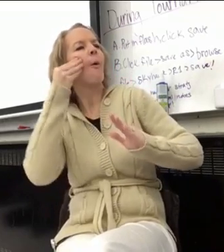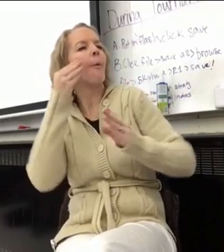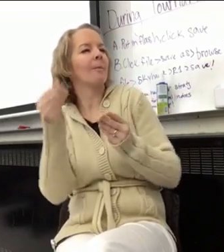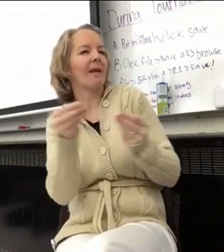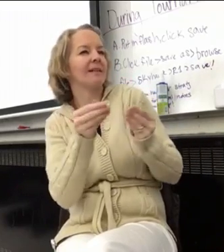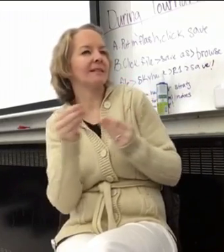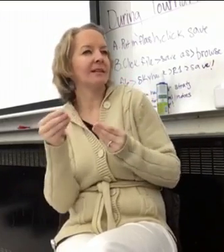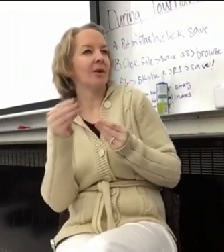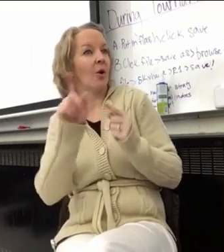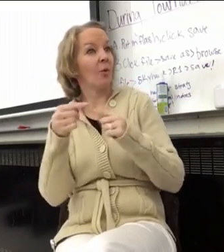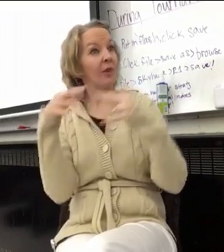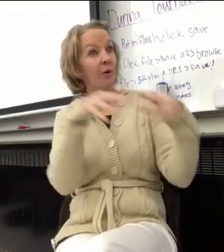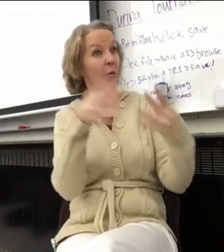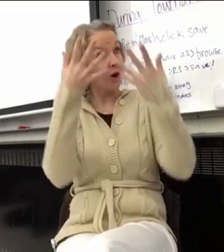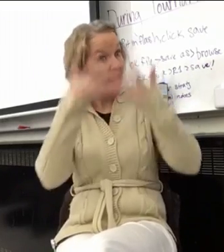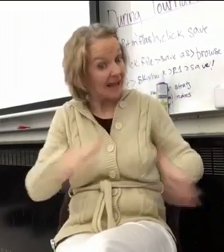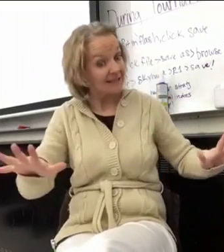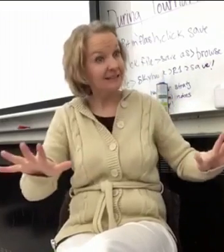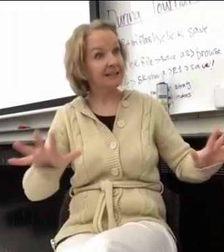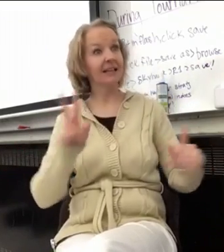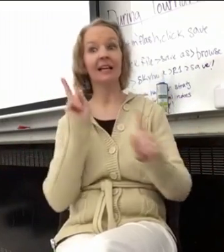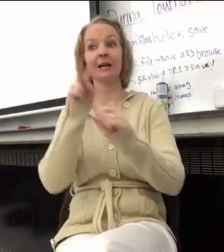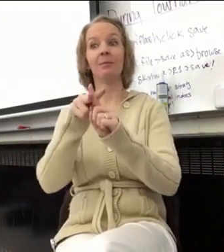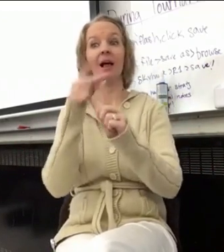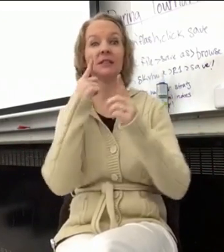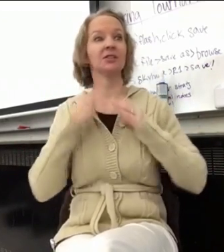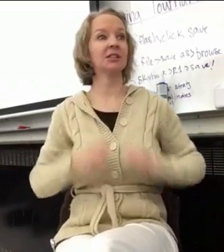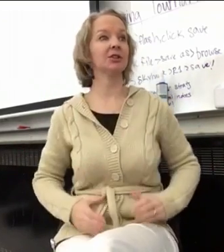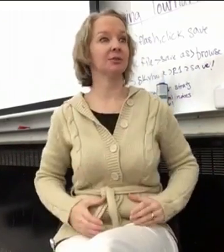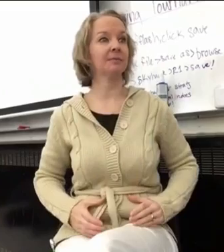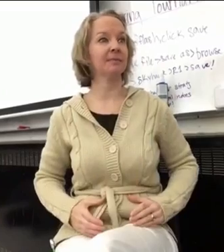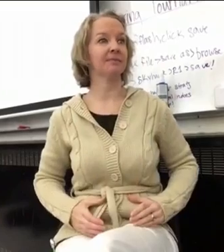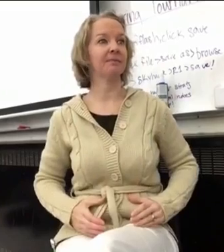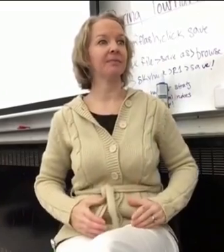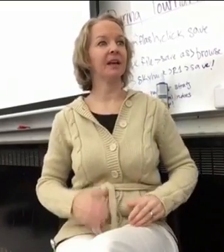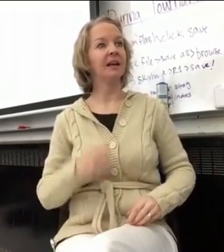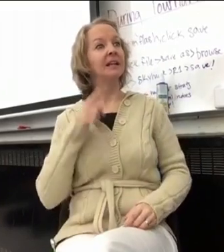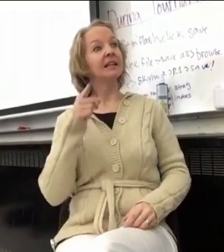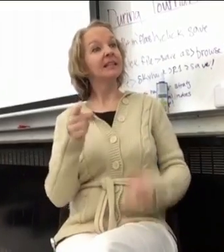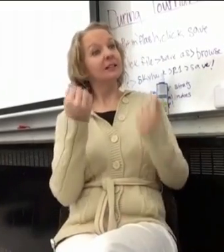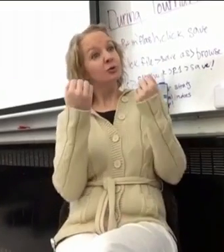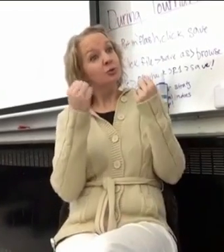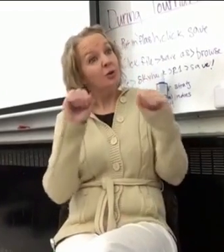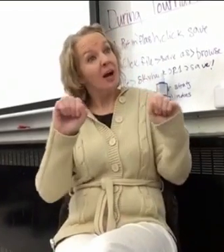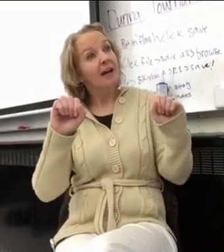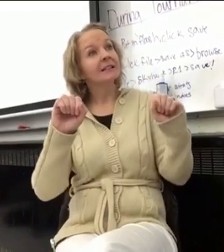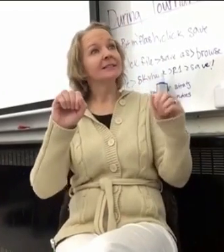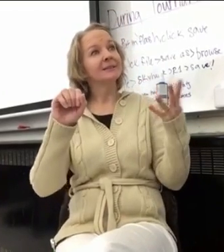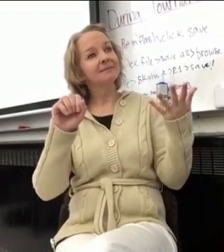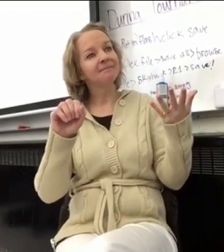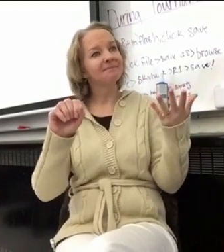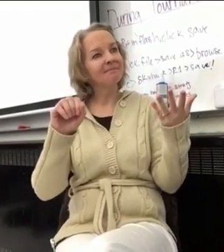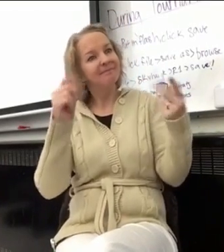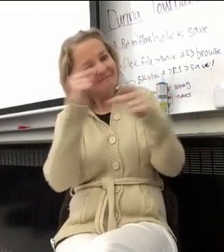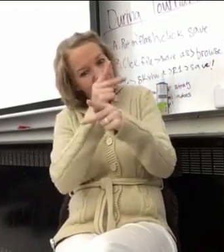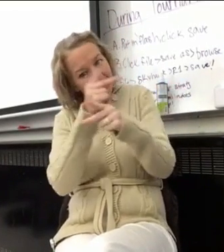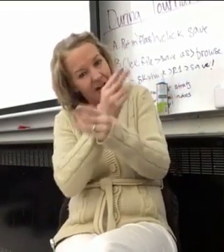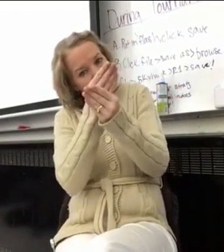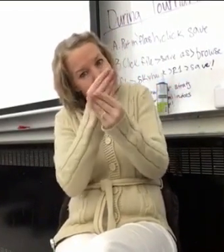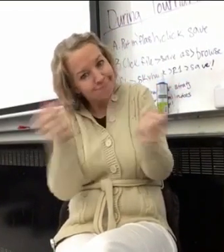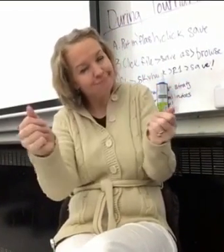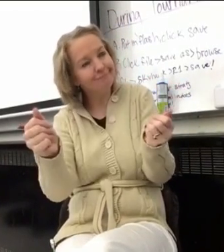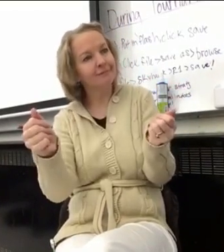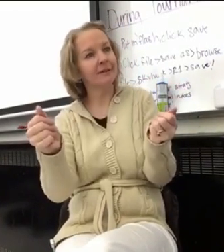as the war ends, he immediately applies for citizenship. Now, he attempted to be able to kind of reconcile these things that had happened